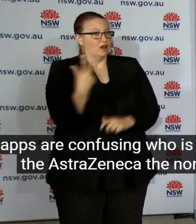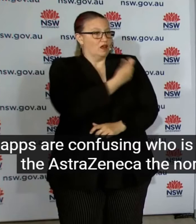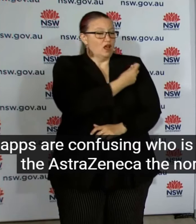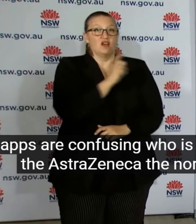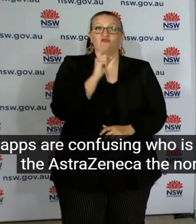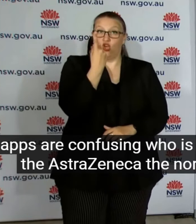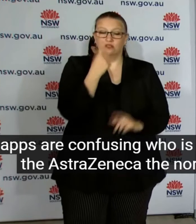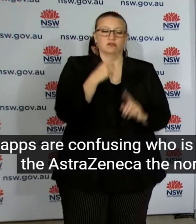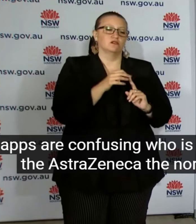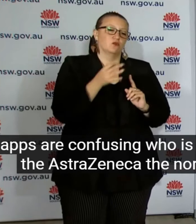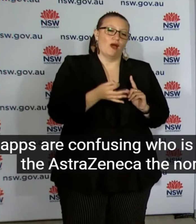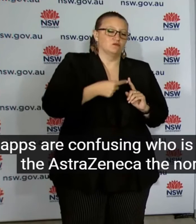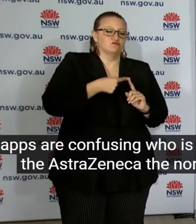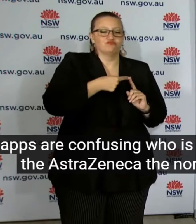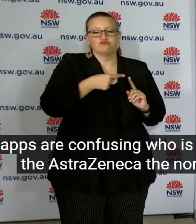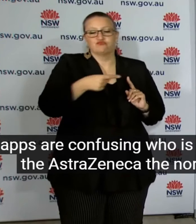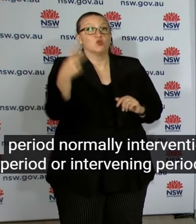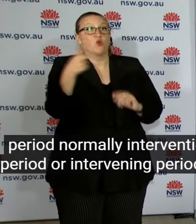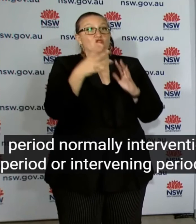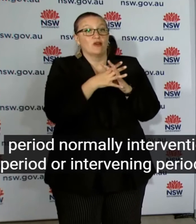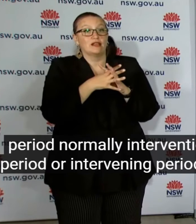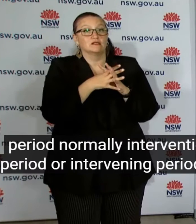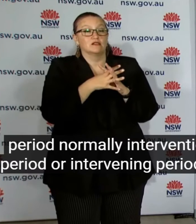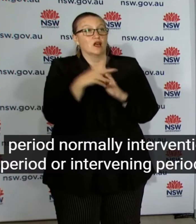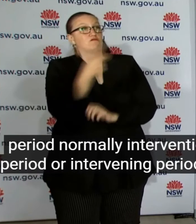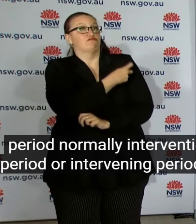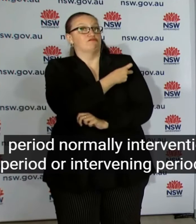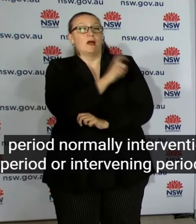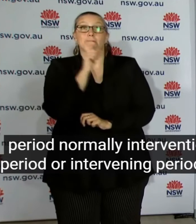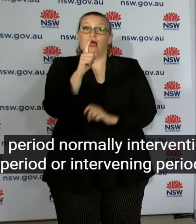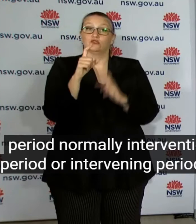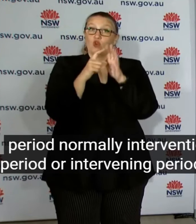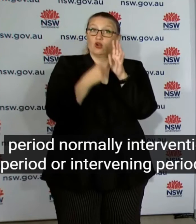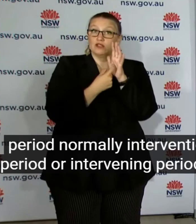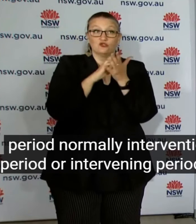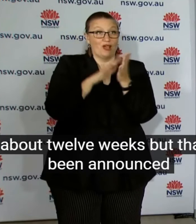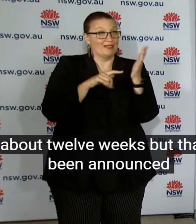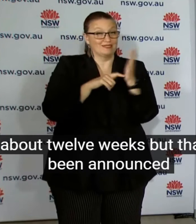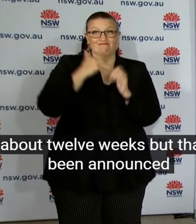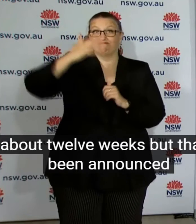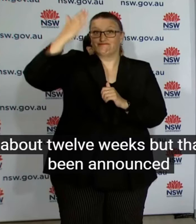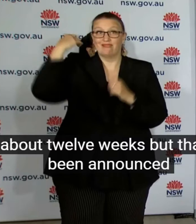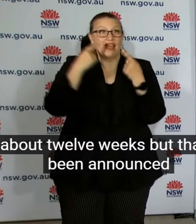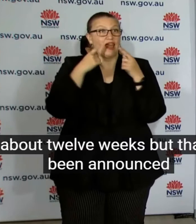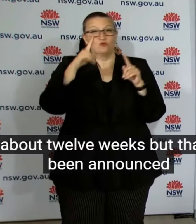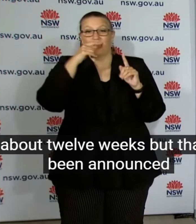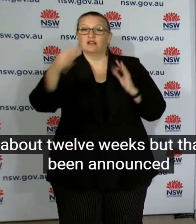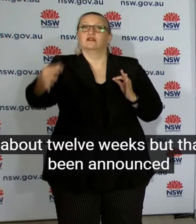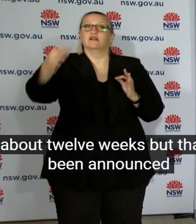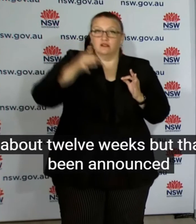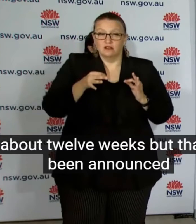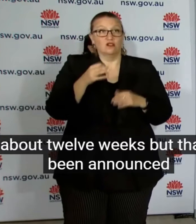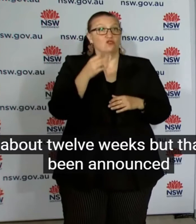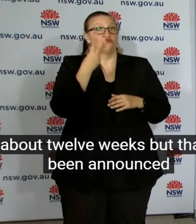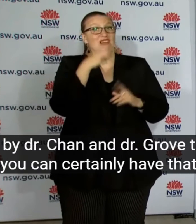weeks. But that's been announced by Dr. Chan and Dr. Gale, that you can certainly have that far quicker, so you can have it after 3 or